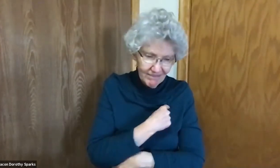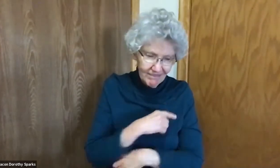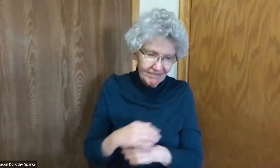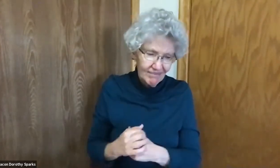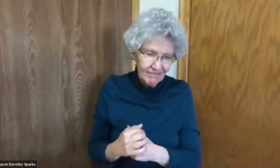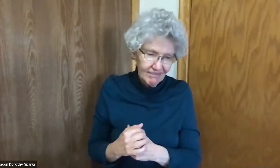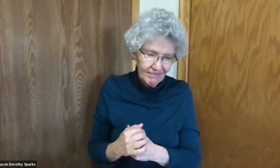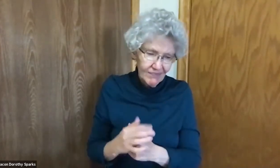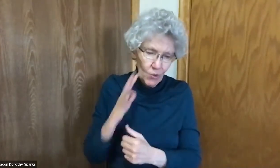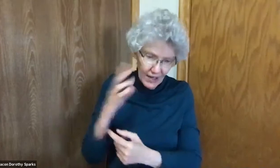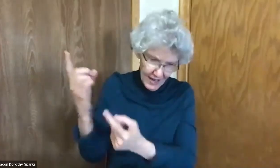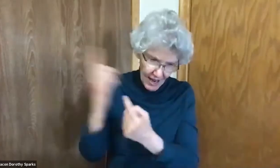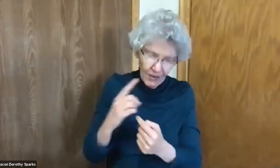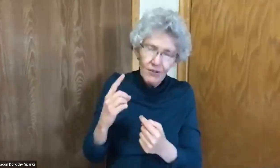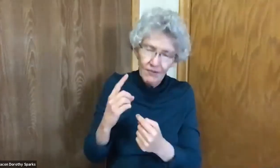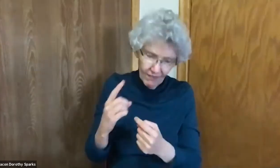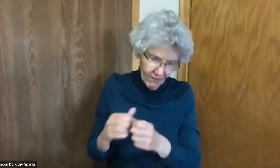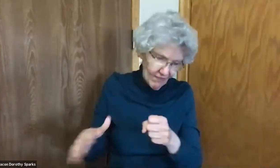It is growing among us now,